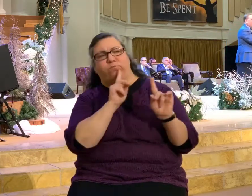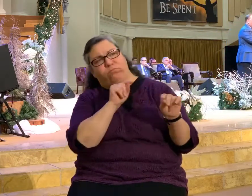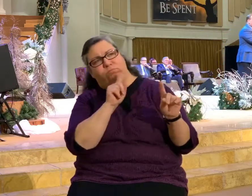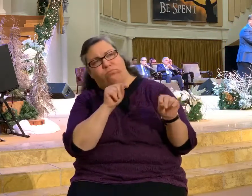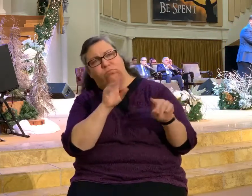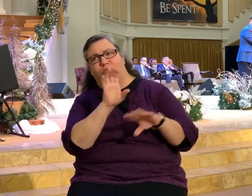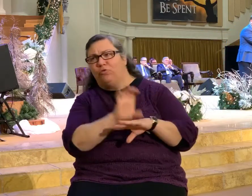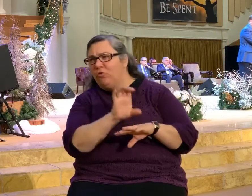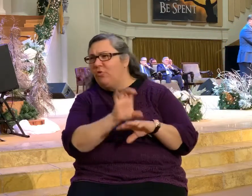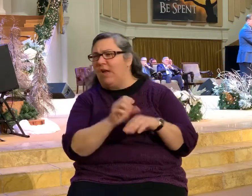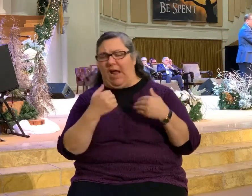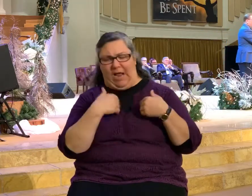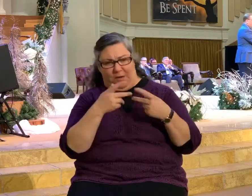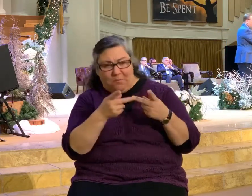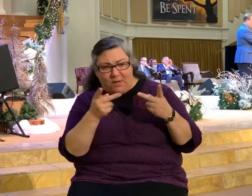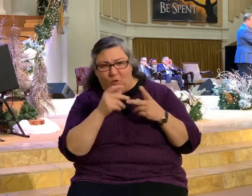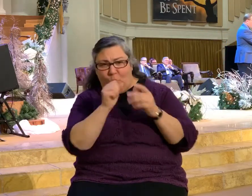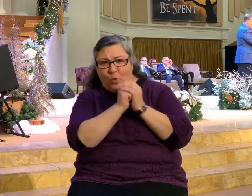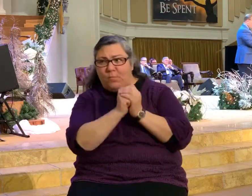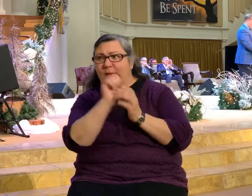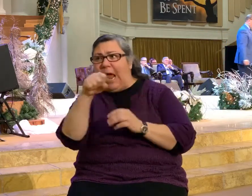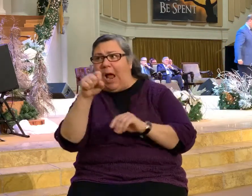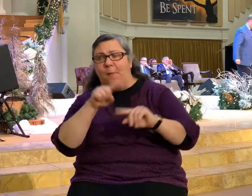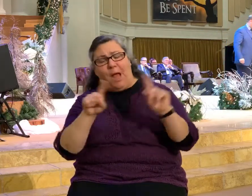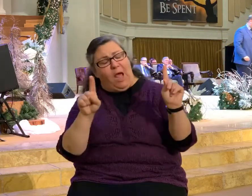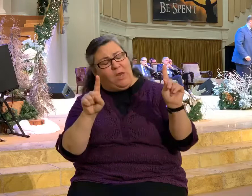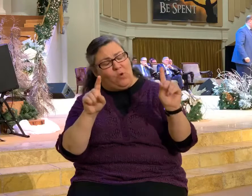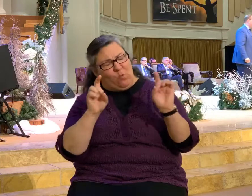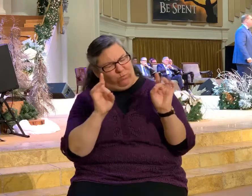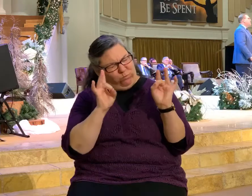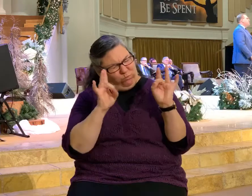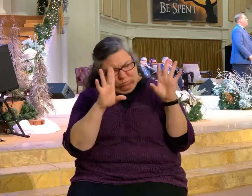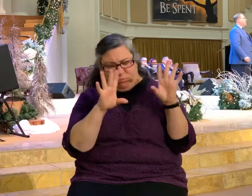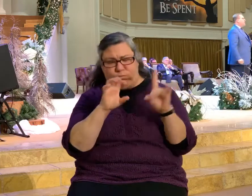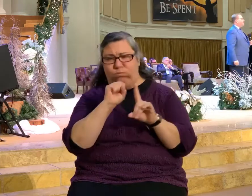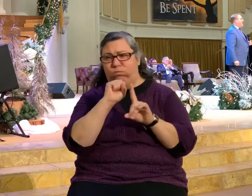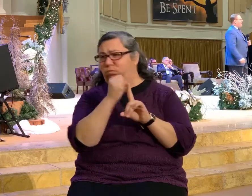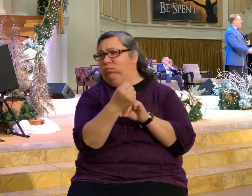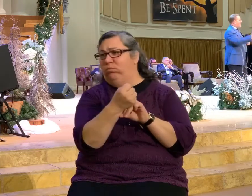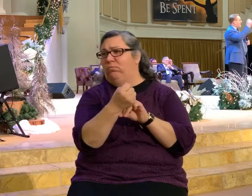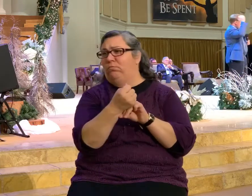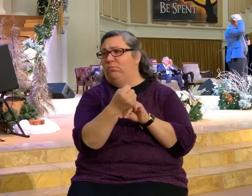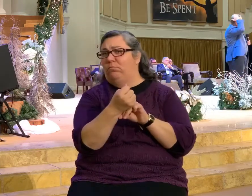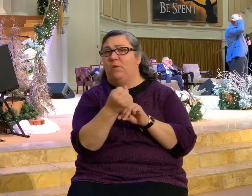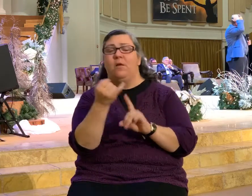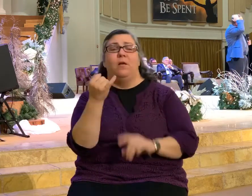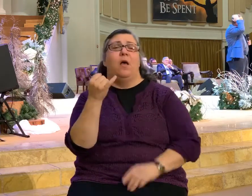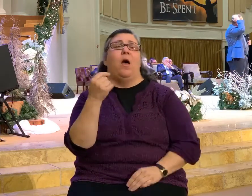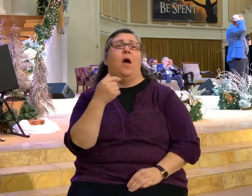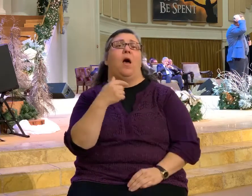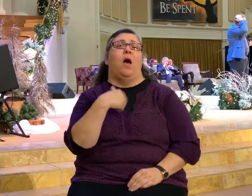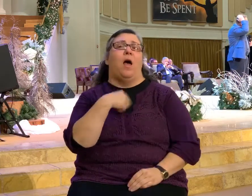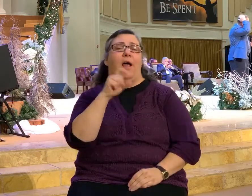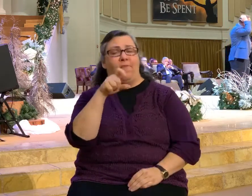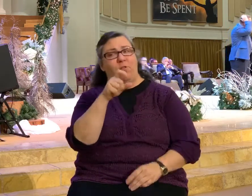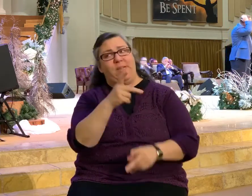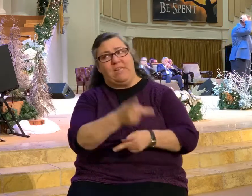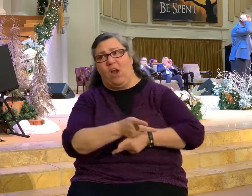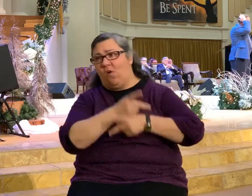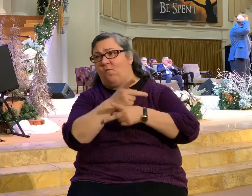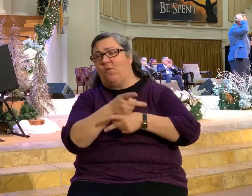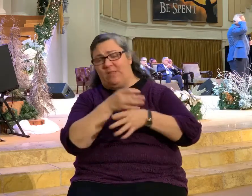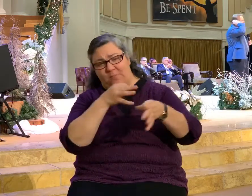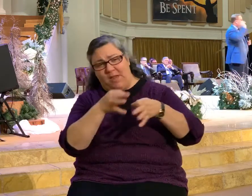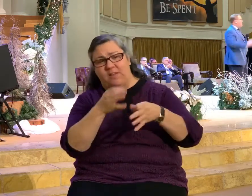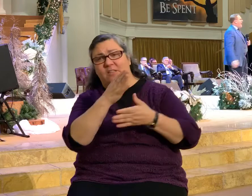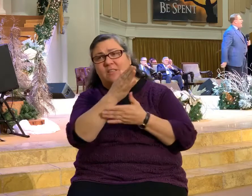having places of worship in very difficult circumstances. And if I can, and I'm going to have to be careful, because